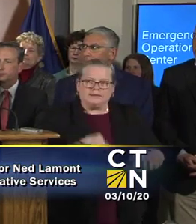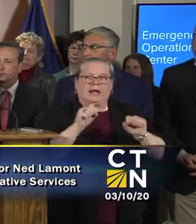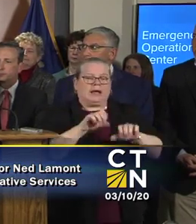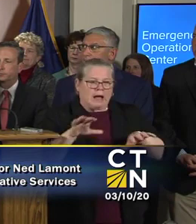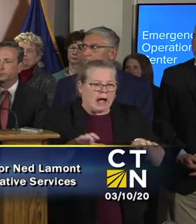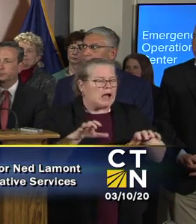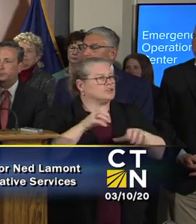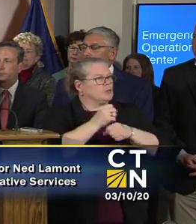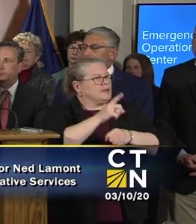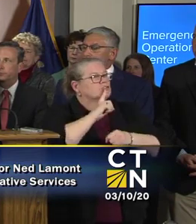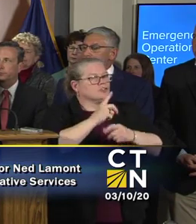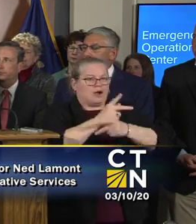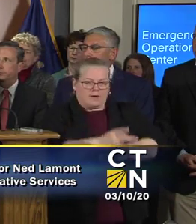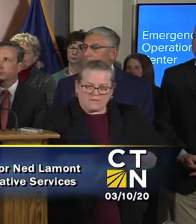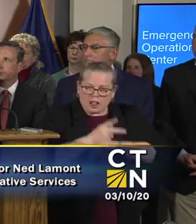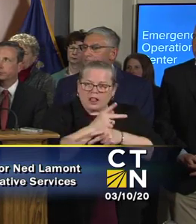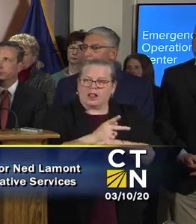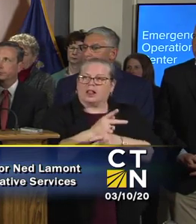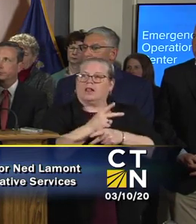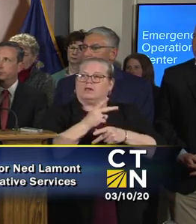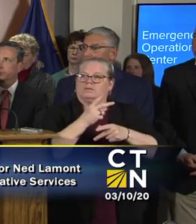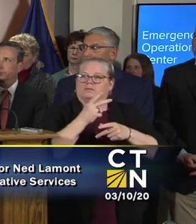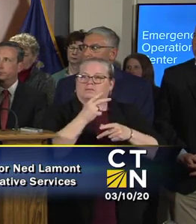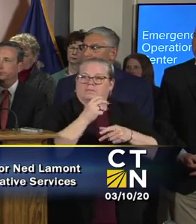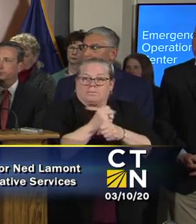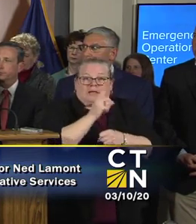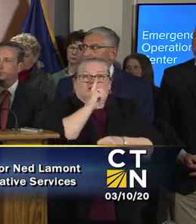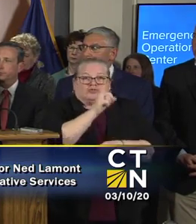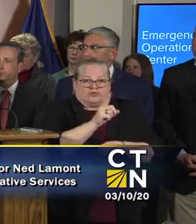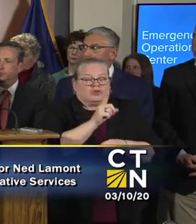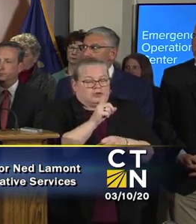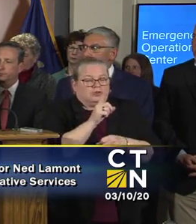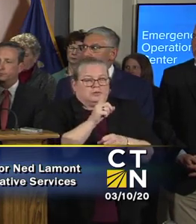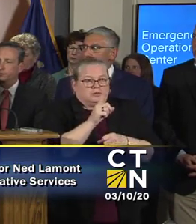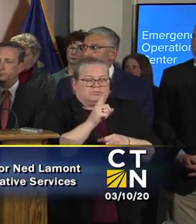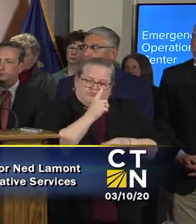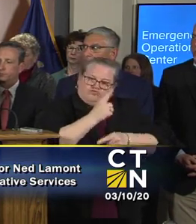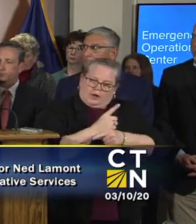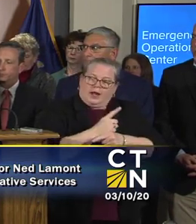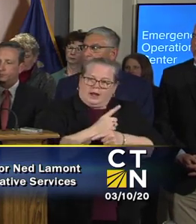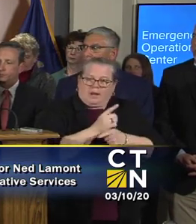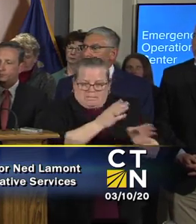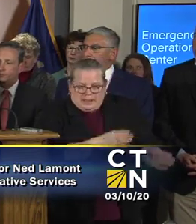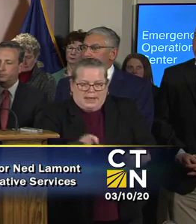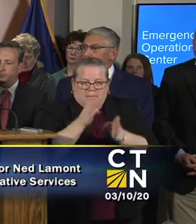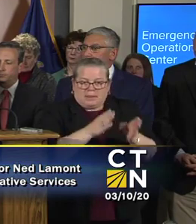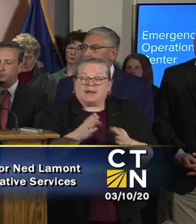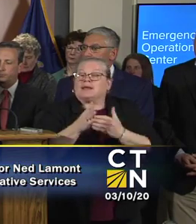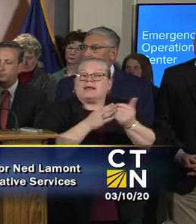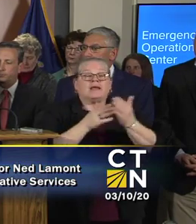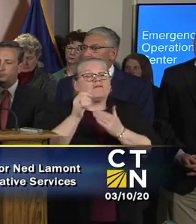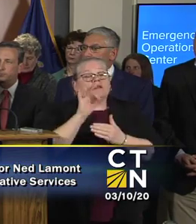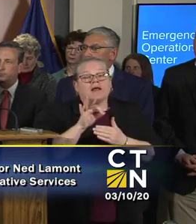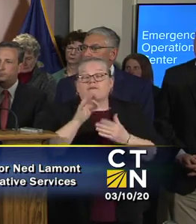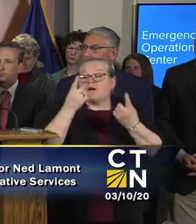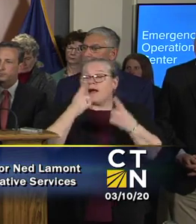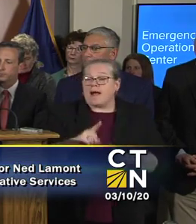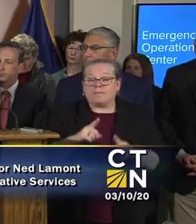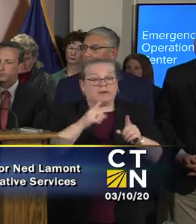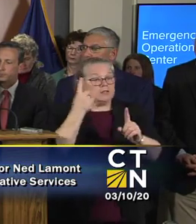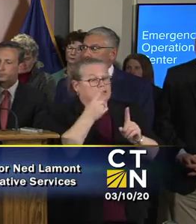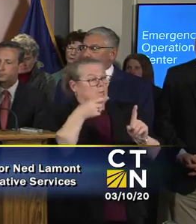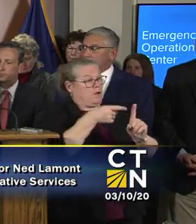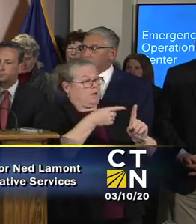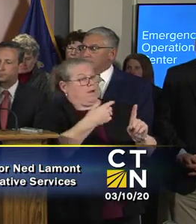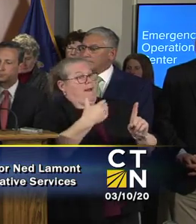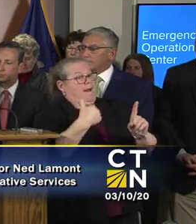cautious, to take the right steps, even if connected relatives are asymptomatic, to make